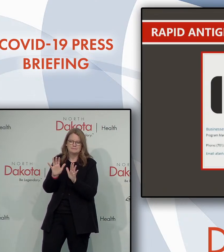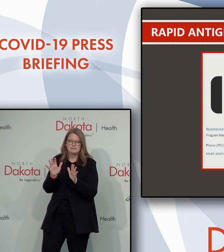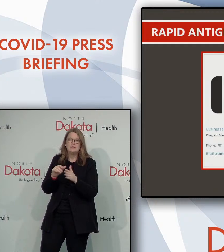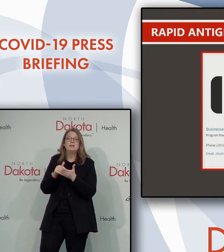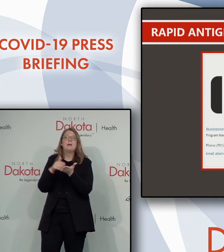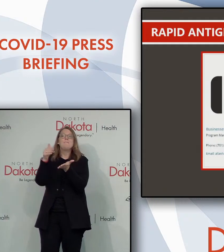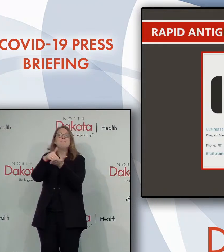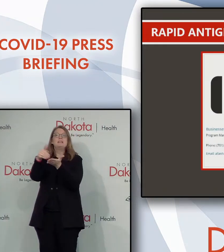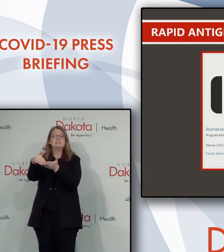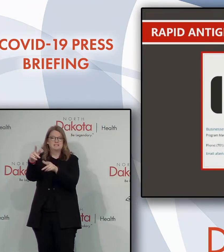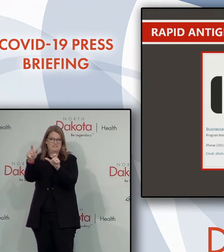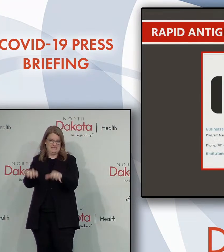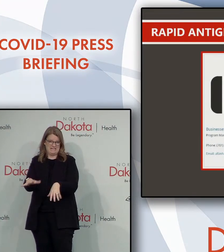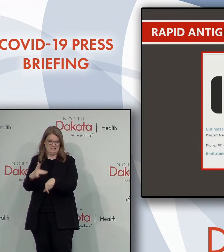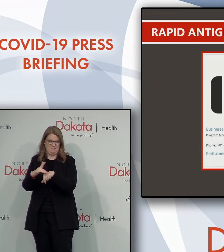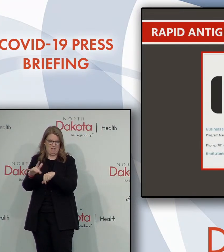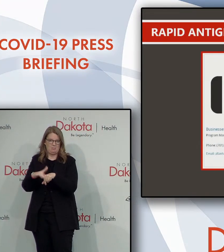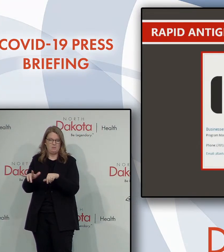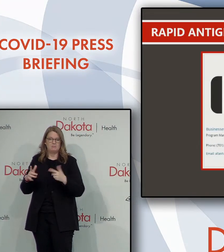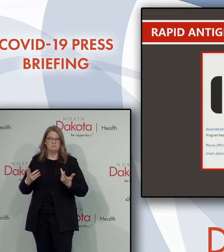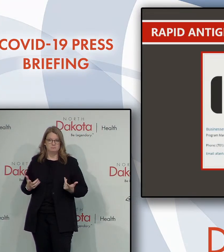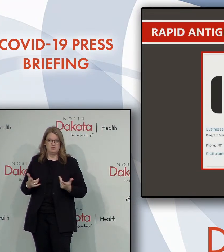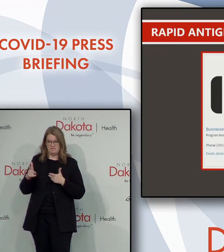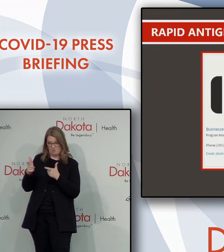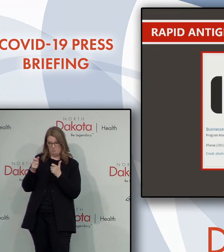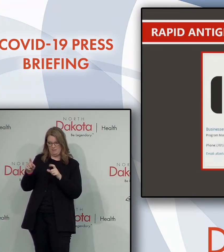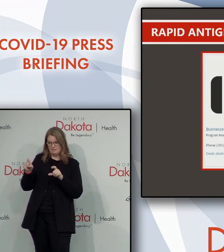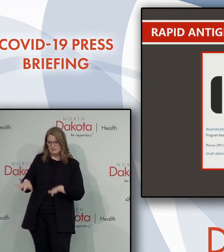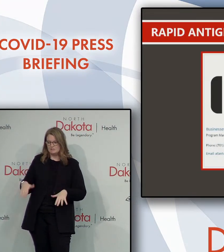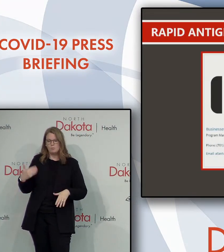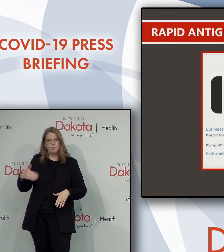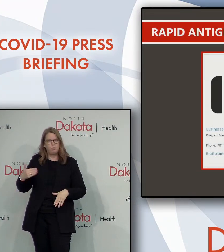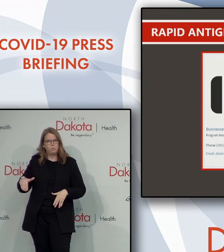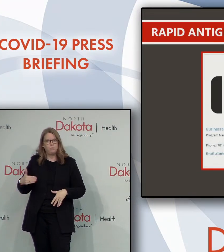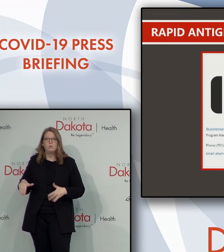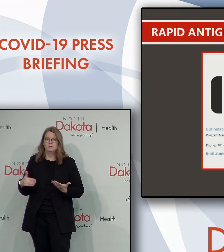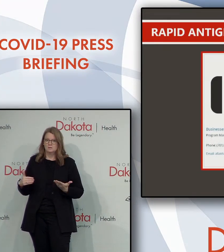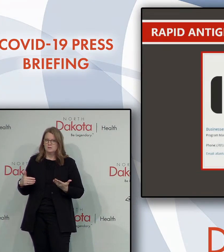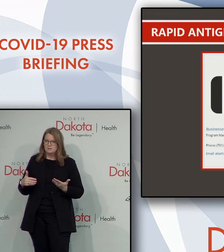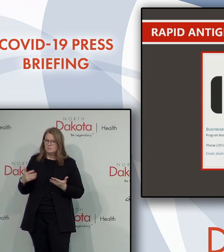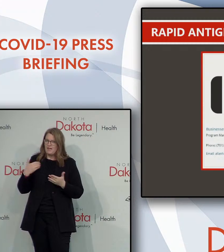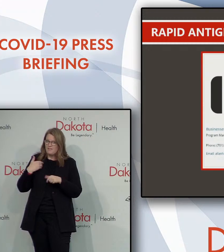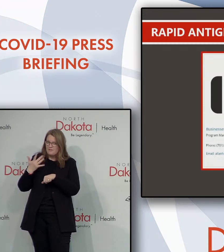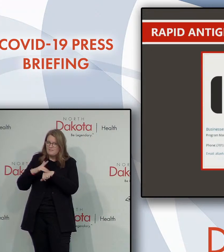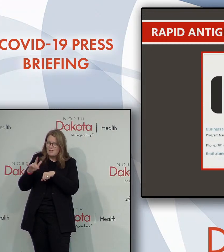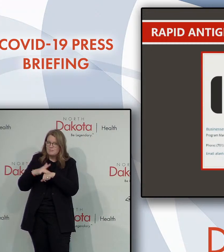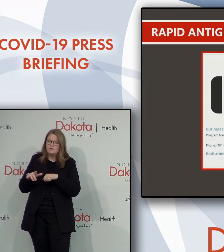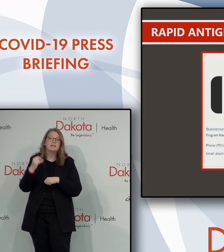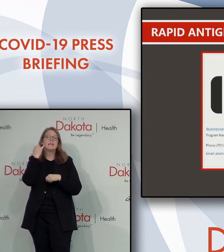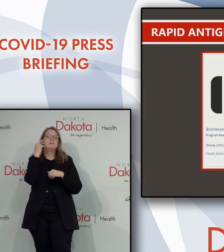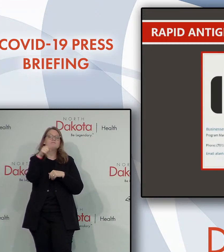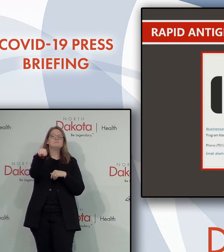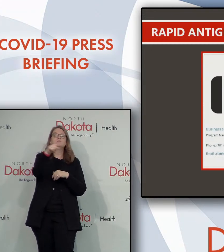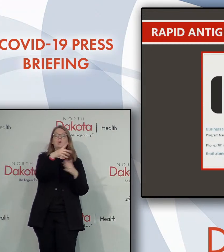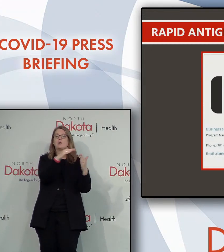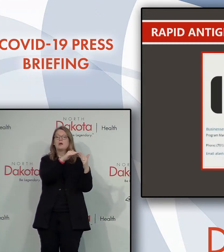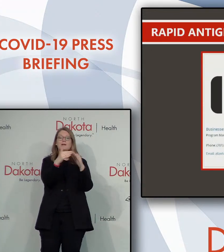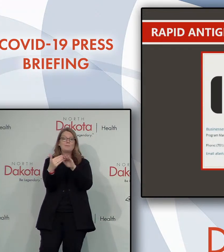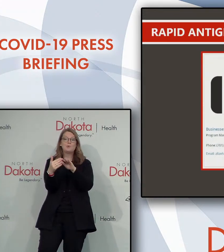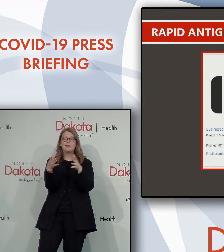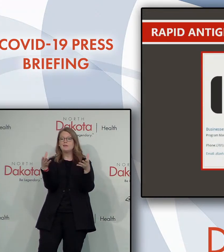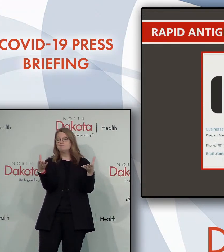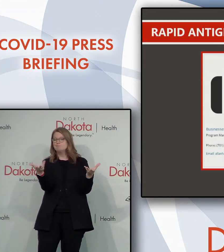We have millions of tests remaining of the rapid tests that we have available to share. And if you're a community, if you're a